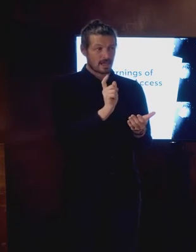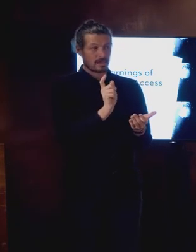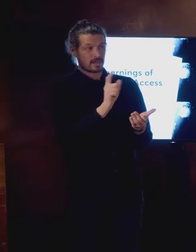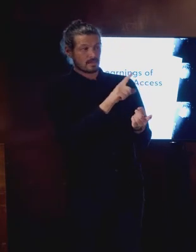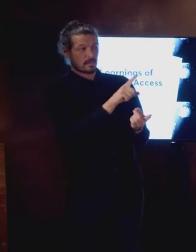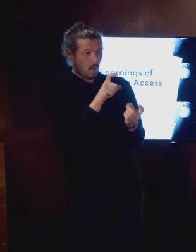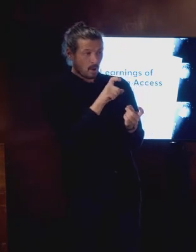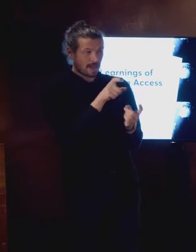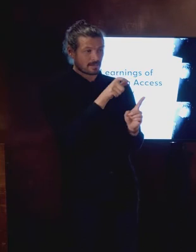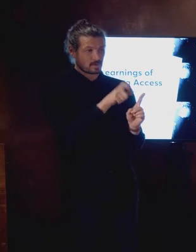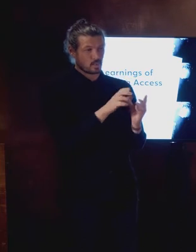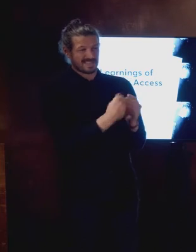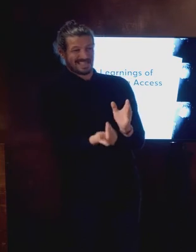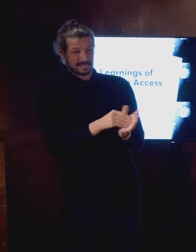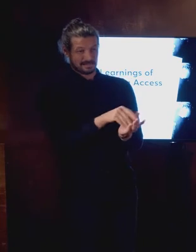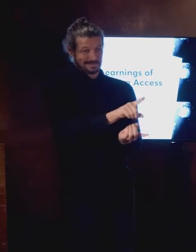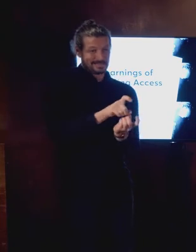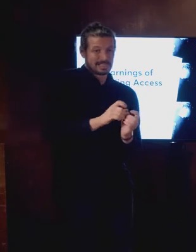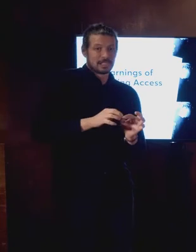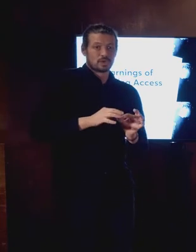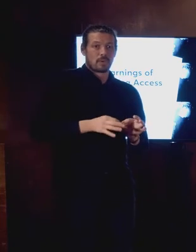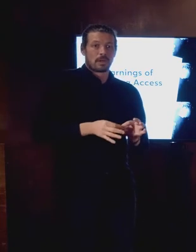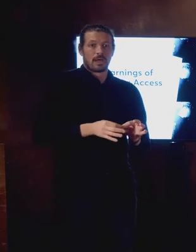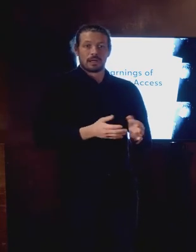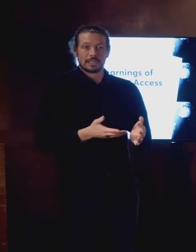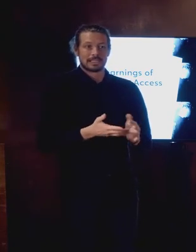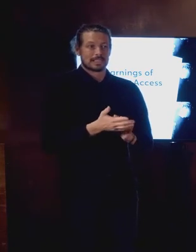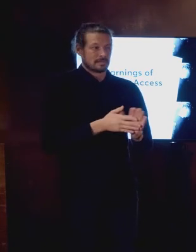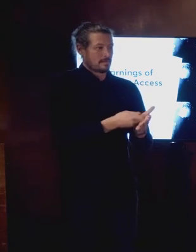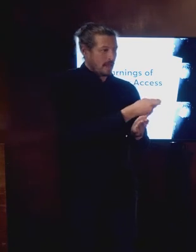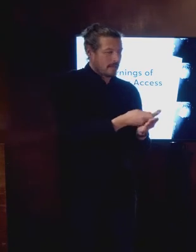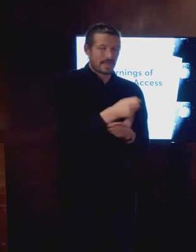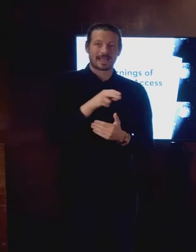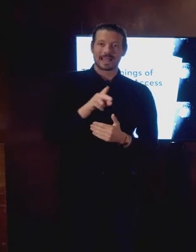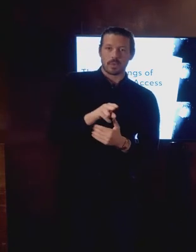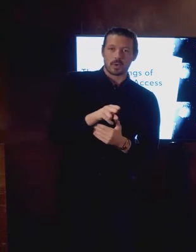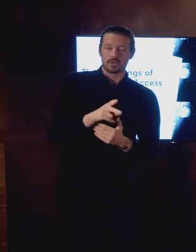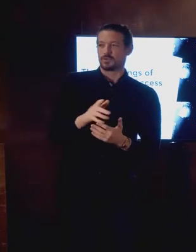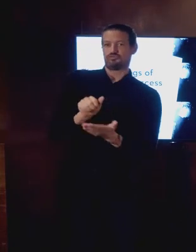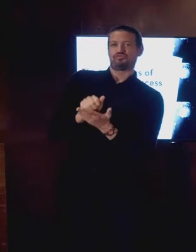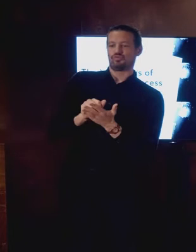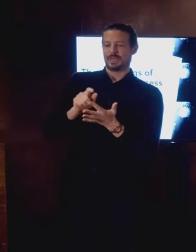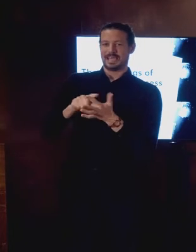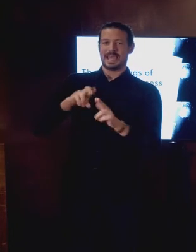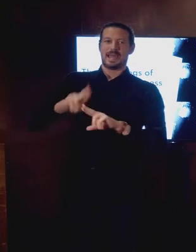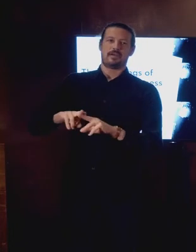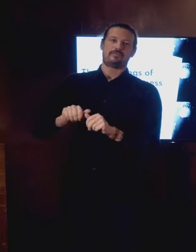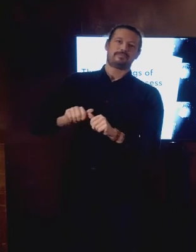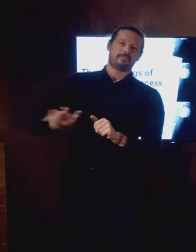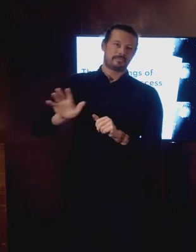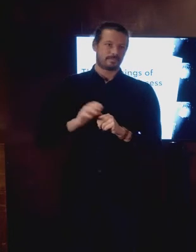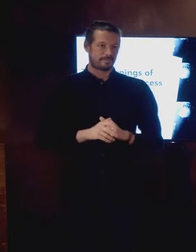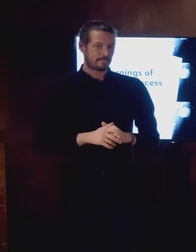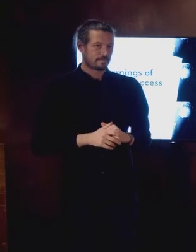also going to require, you know, when you're talking about it becoming two wages. So it was a really great resource for us. But